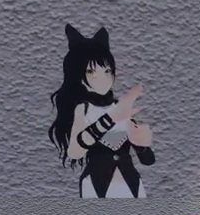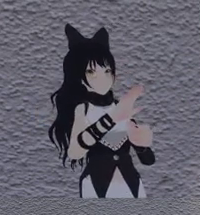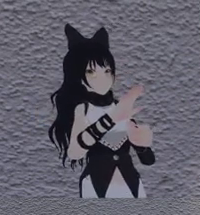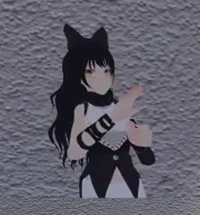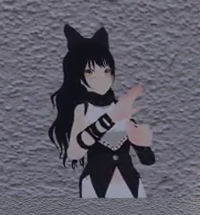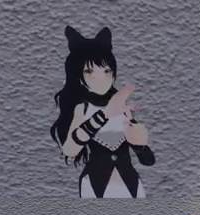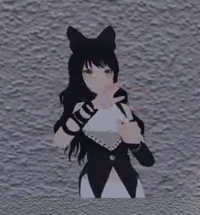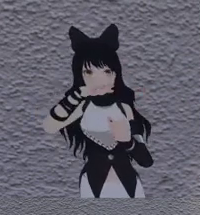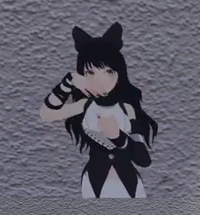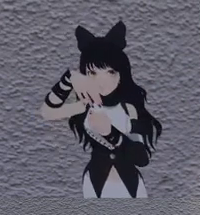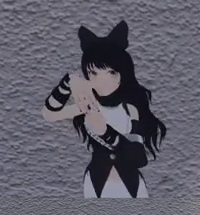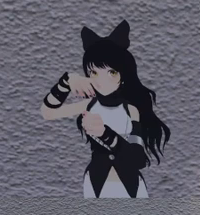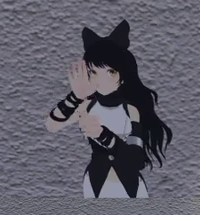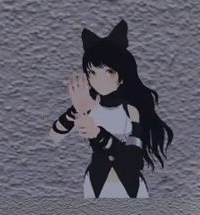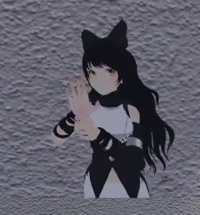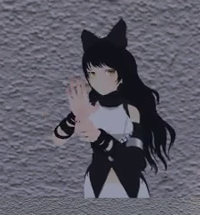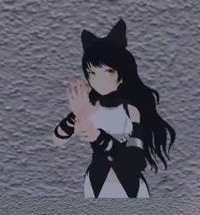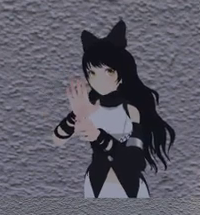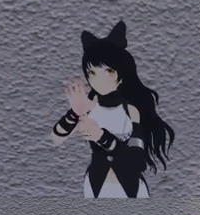Soda.